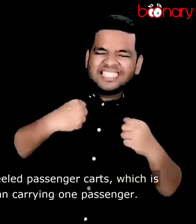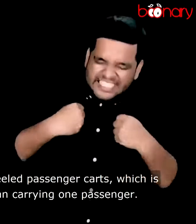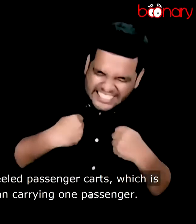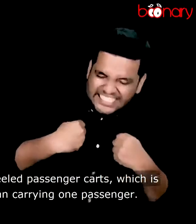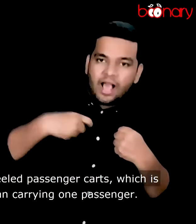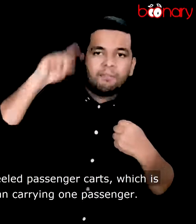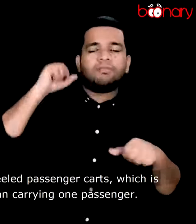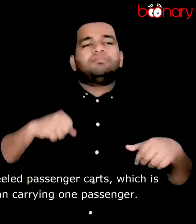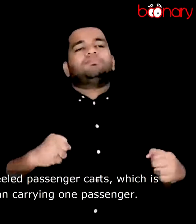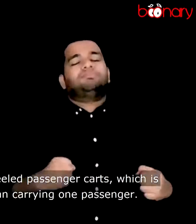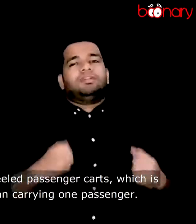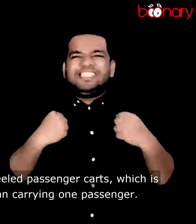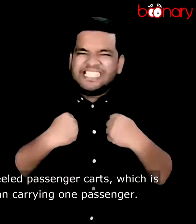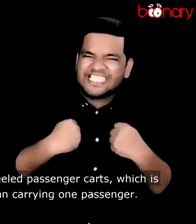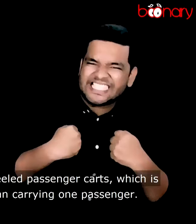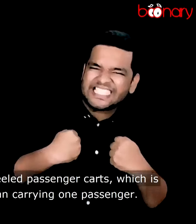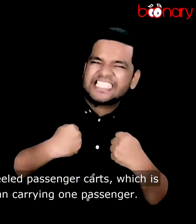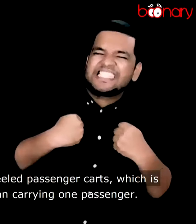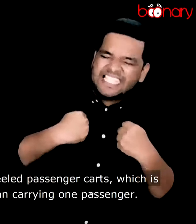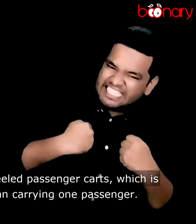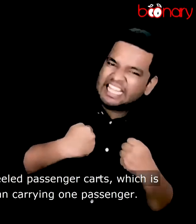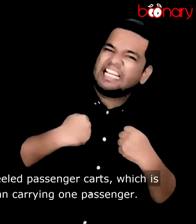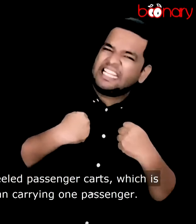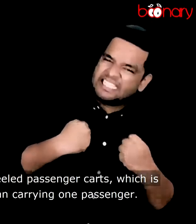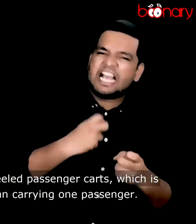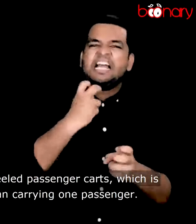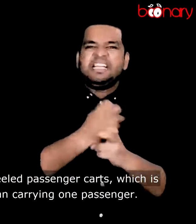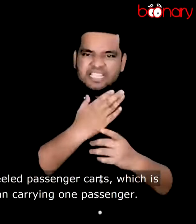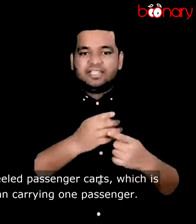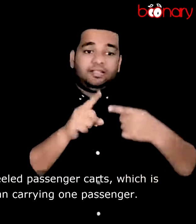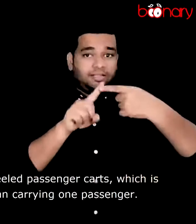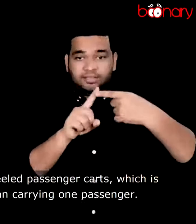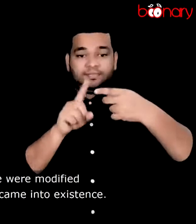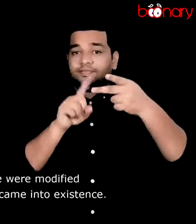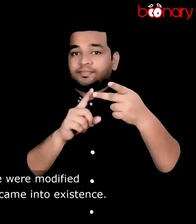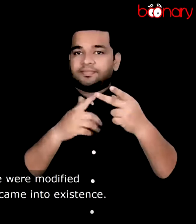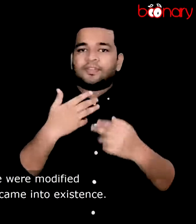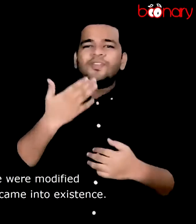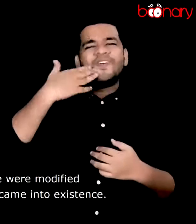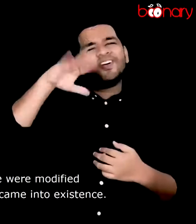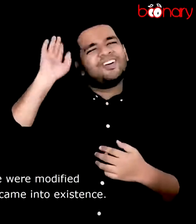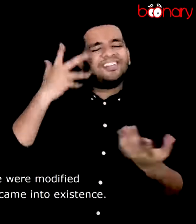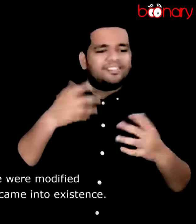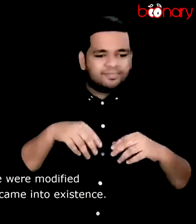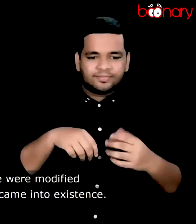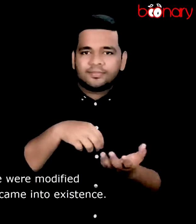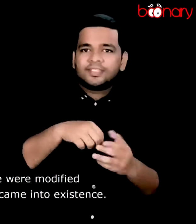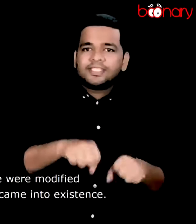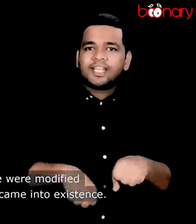by one man carrying one passenger. Over time, these were modified